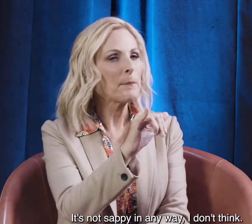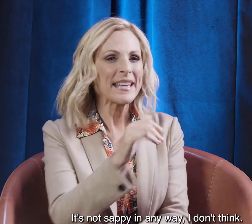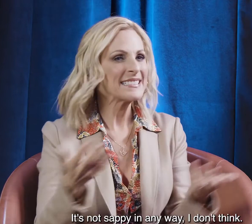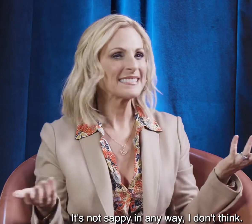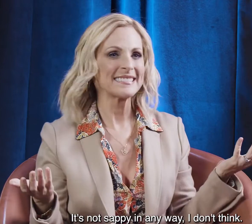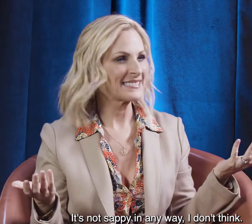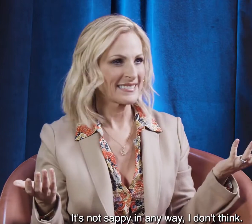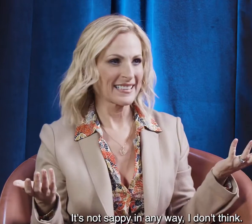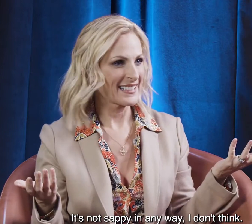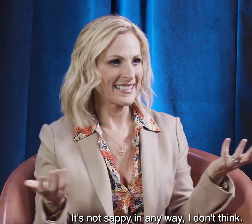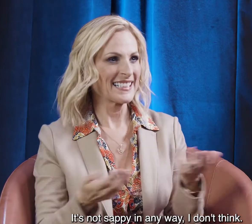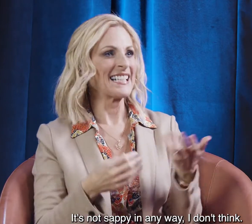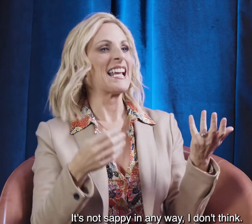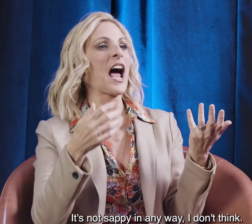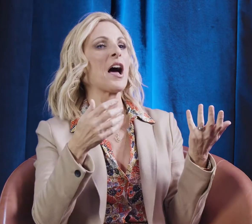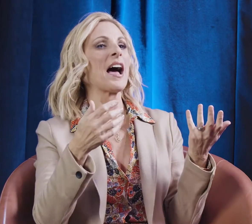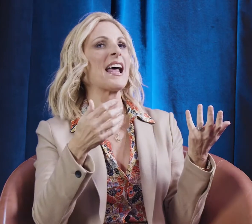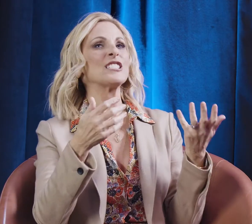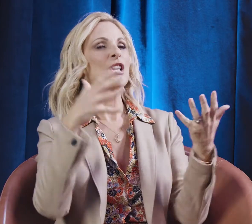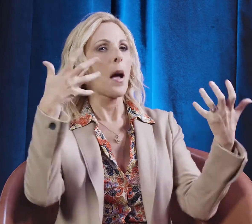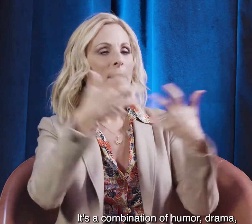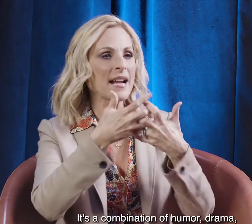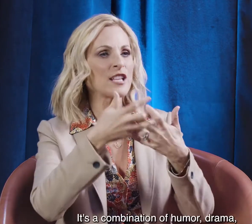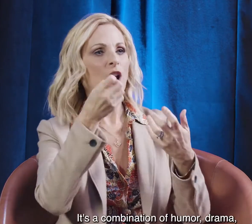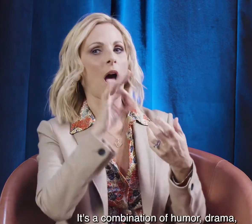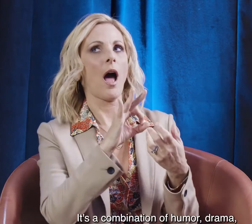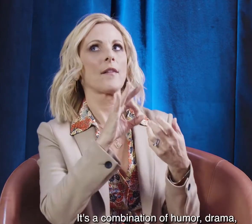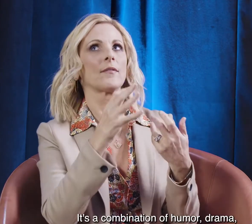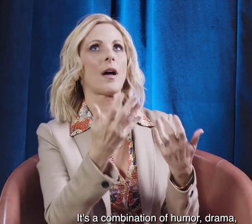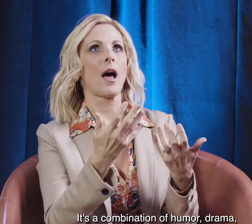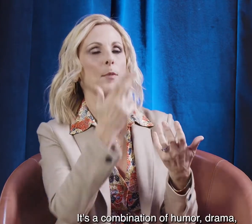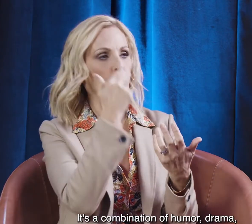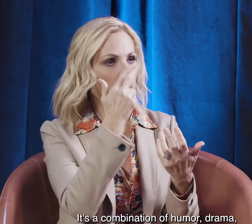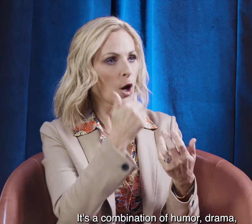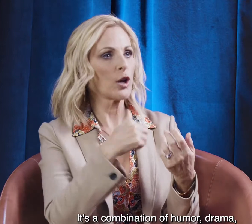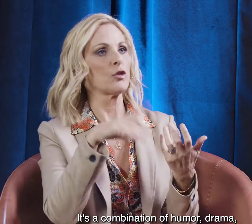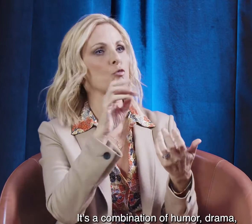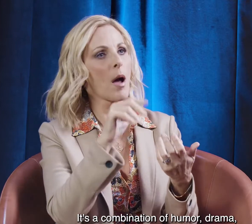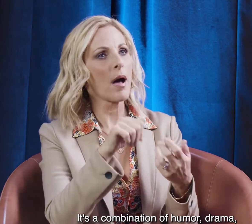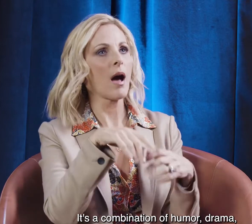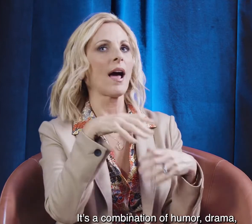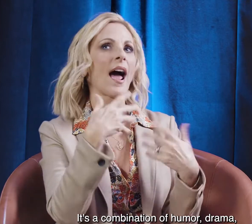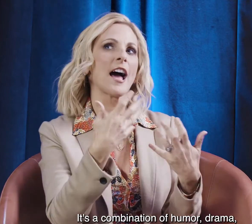It's not sappy in any way, I don't think. It's a combination of humor, drama,